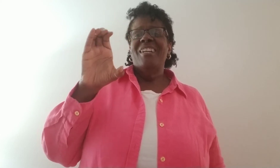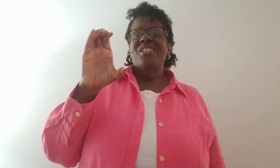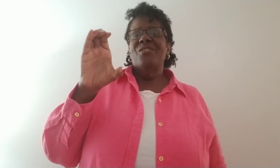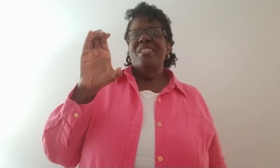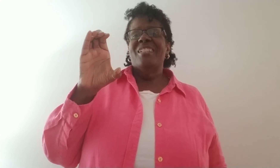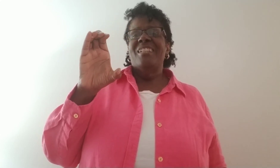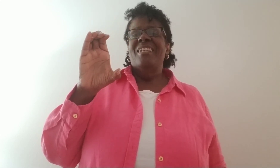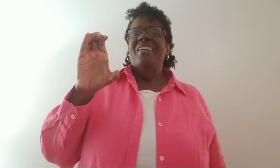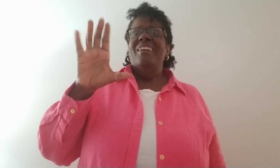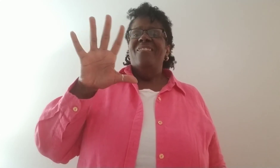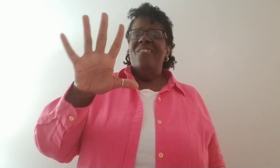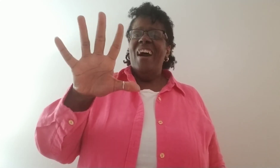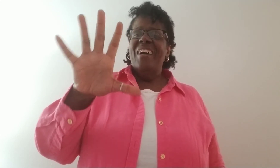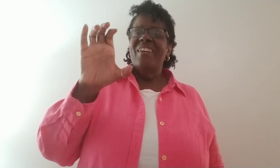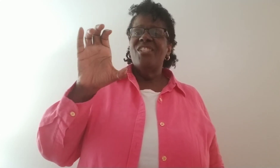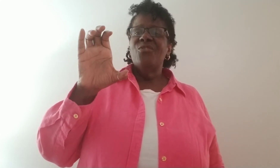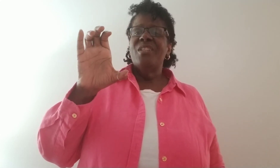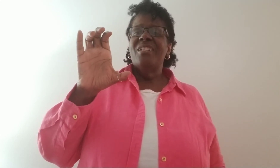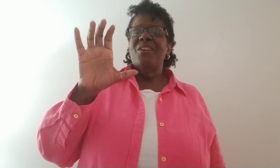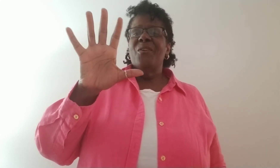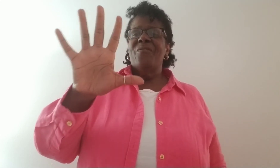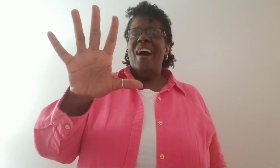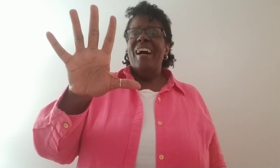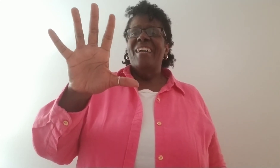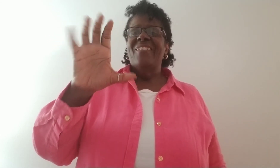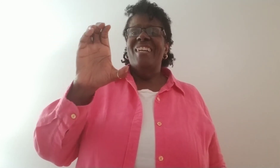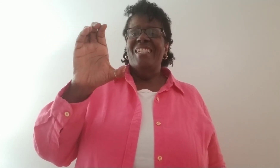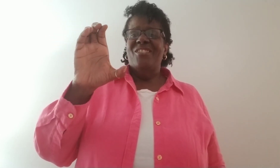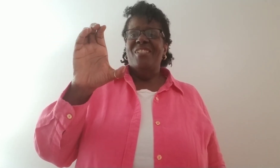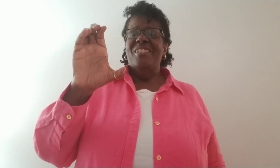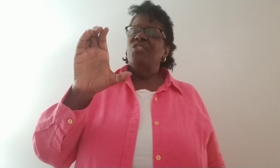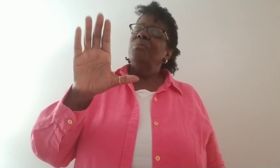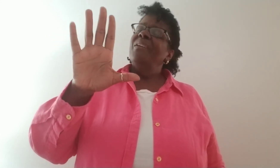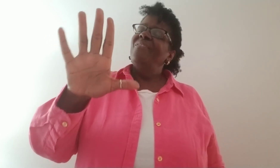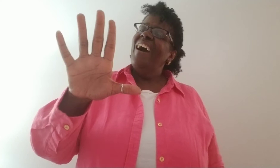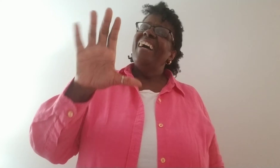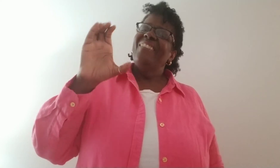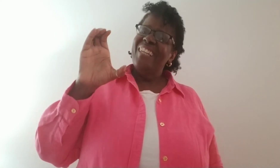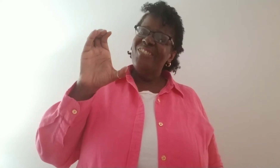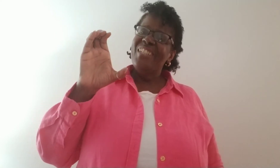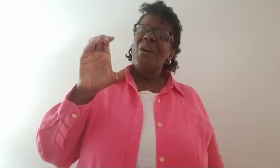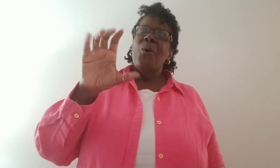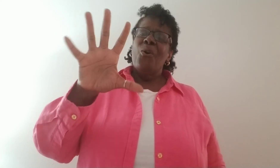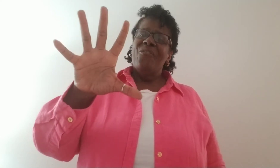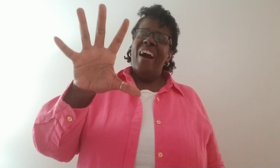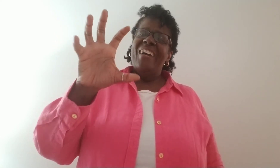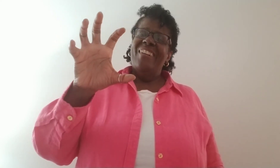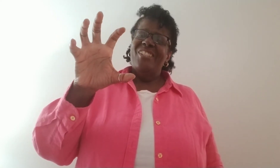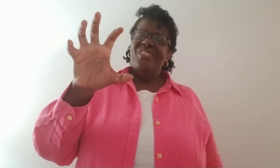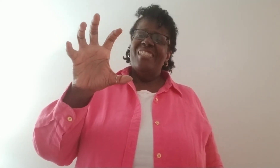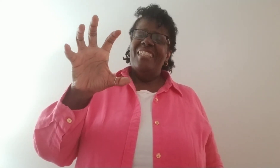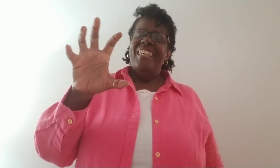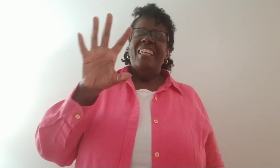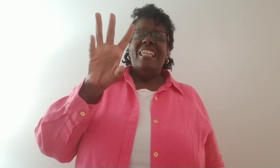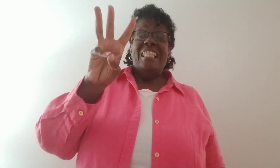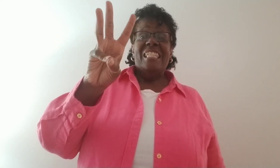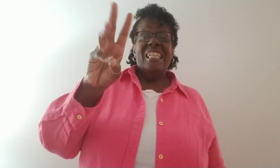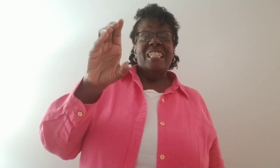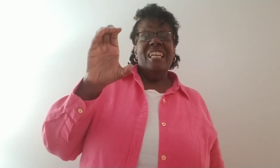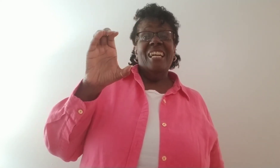400, 500 or 500, excuse me, 500 or 500,